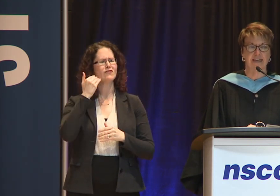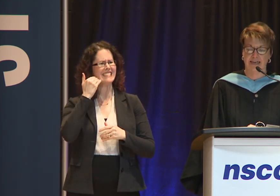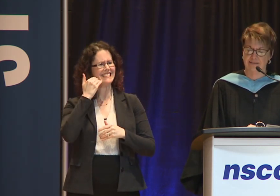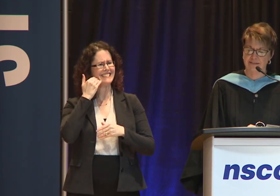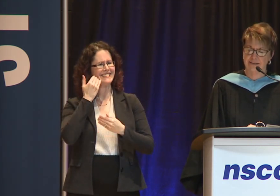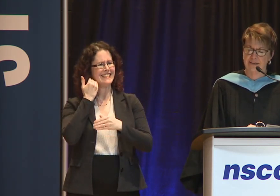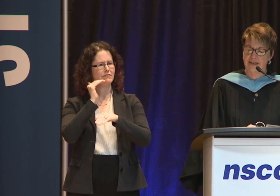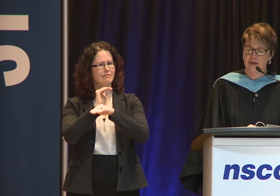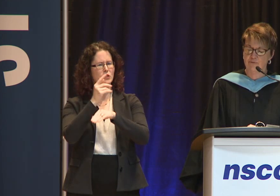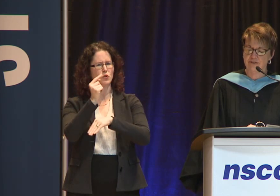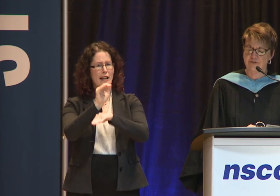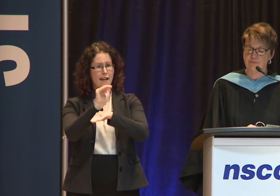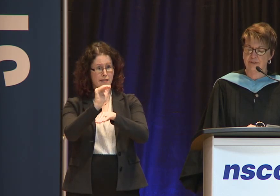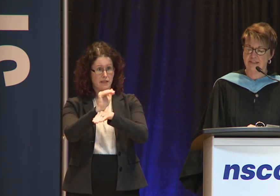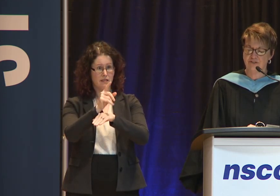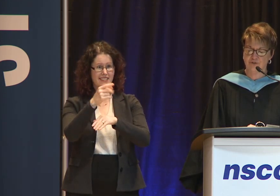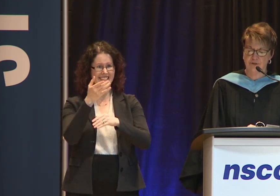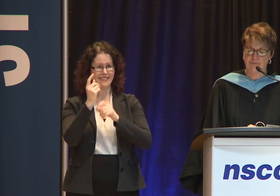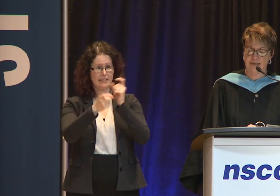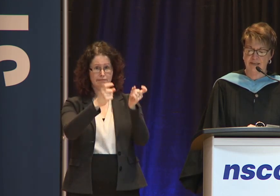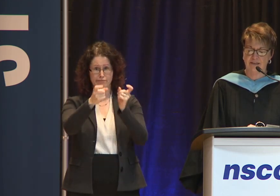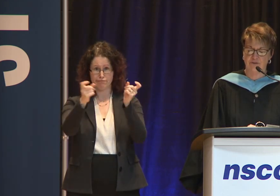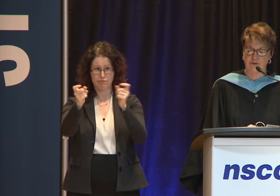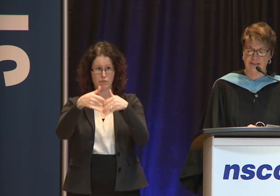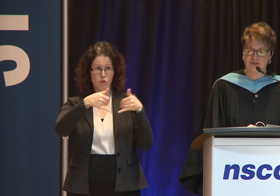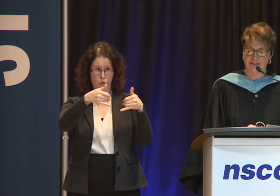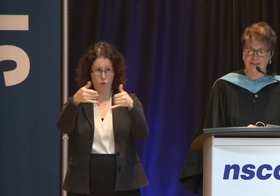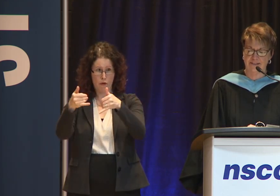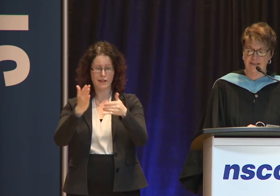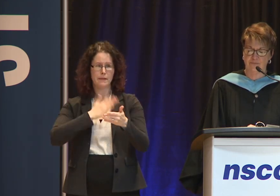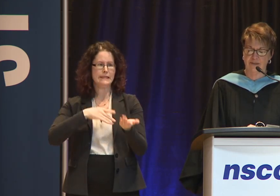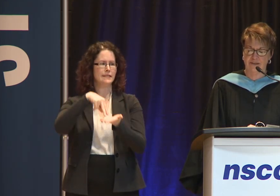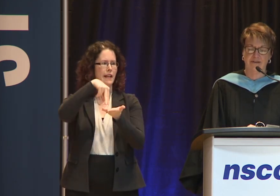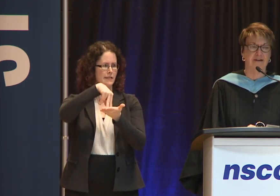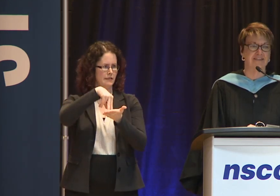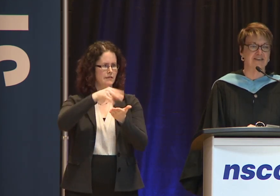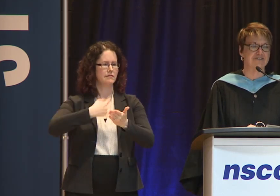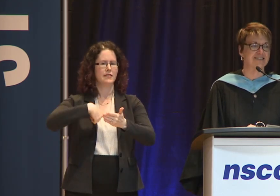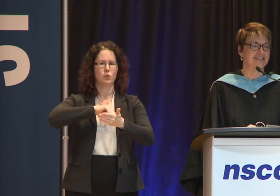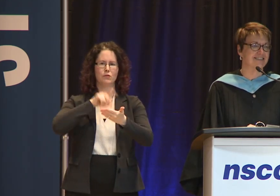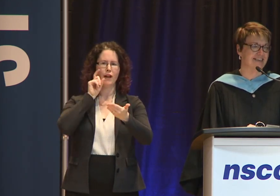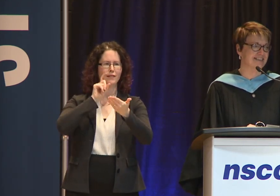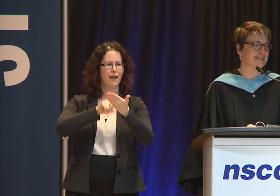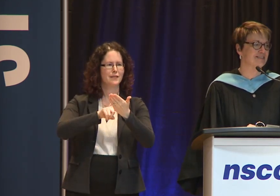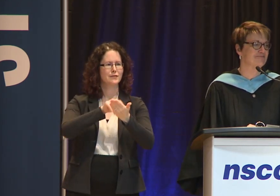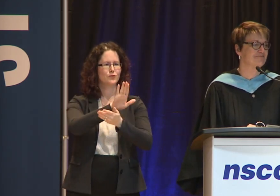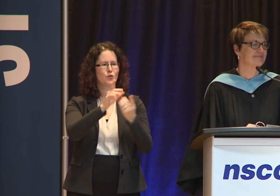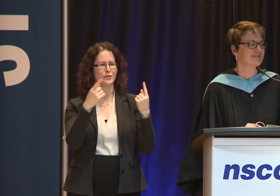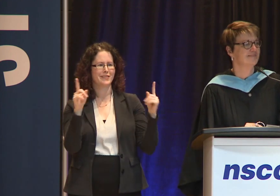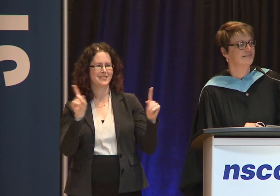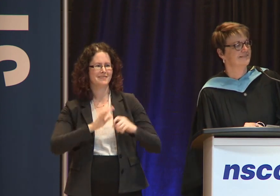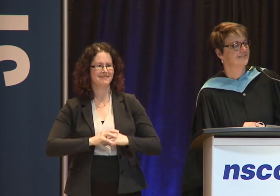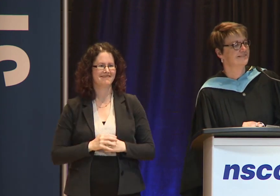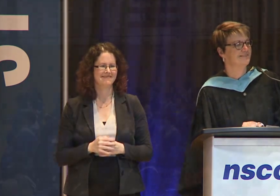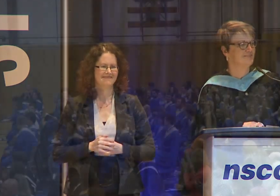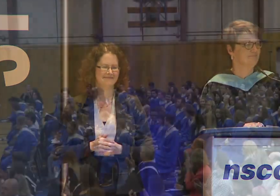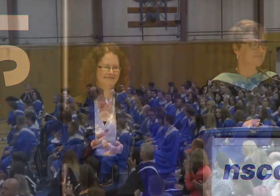please stand, and would you please join me in congratulating them on their success?